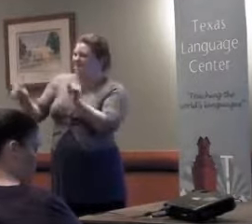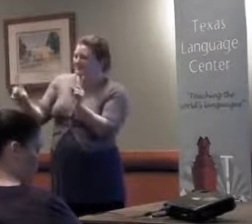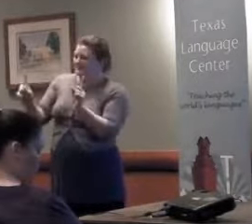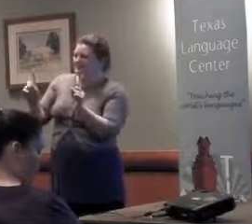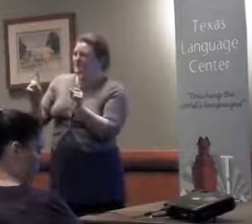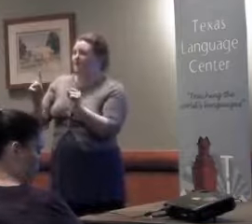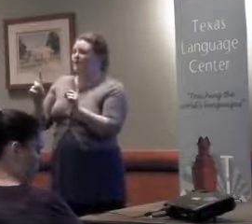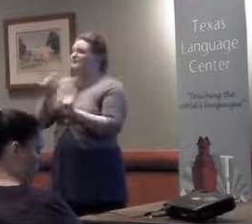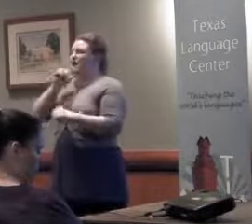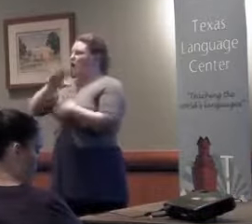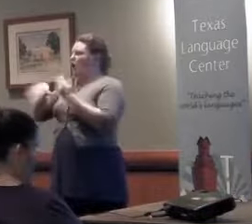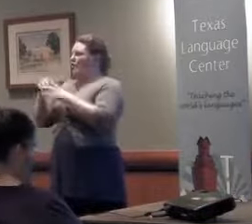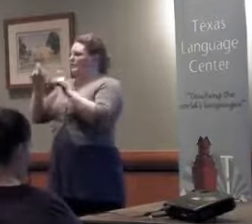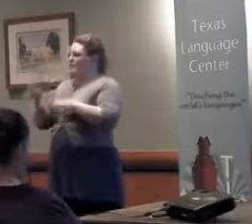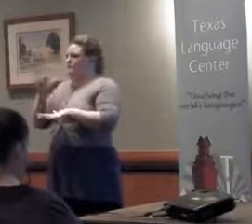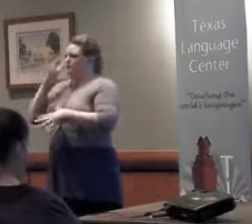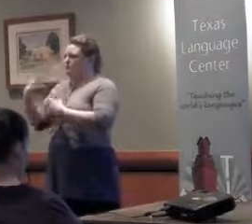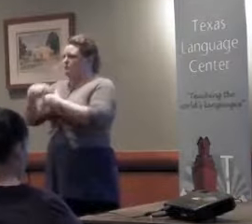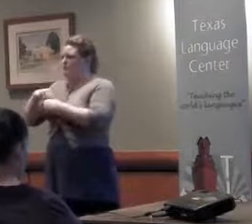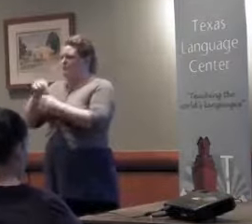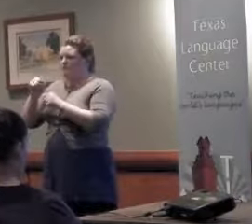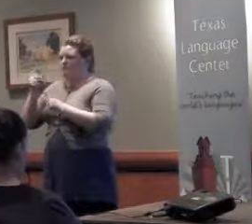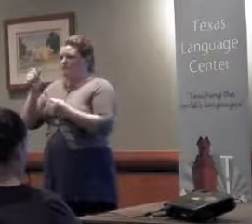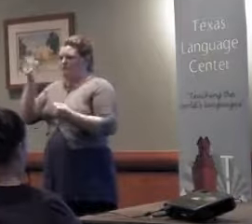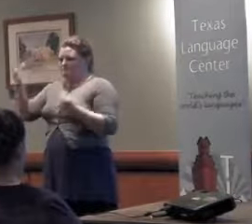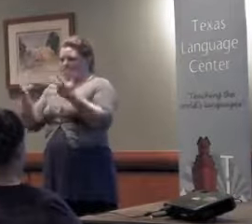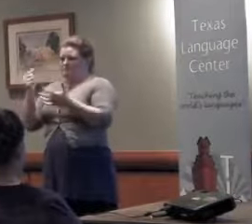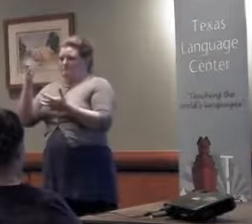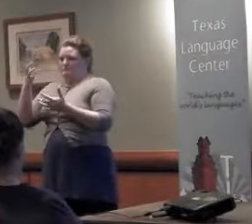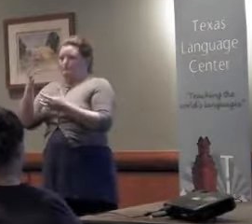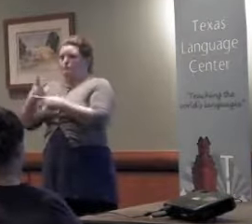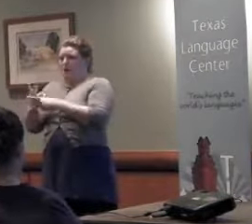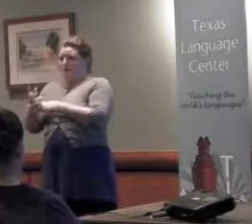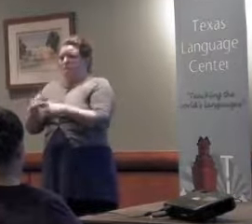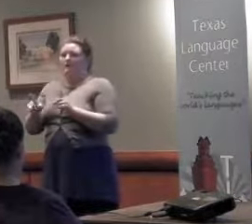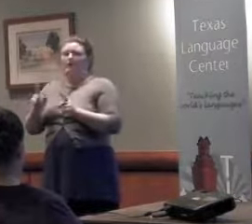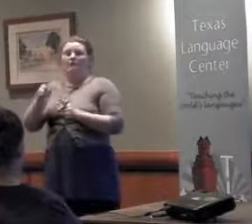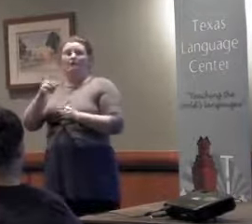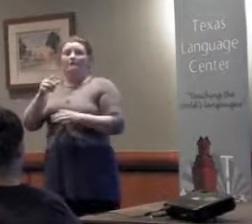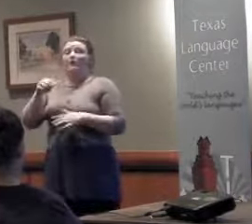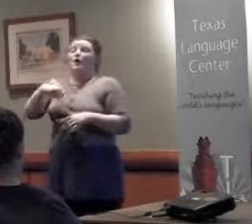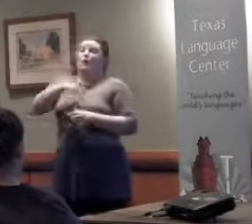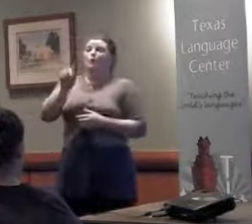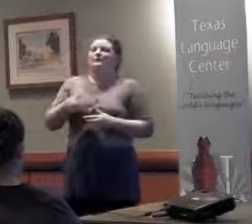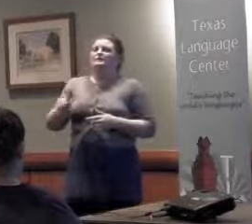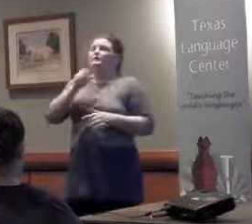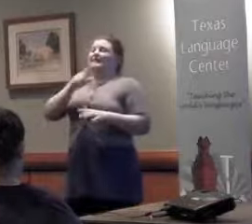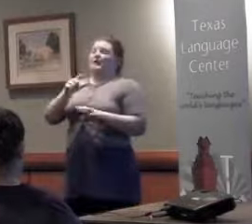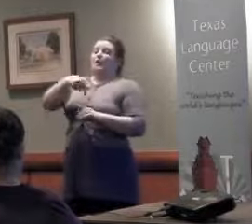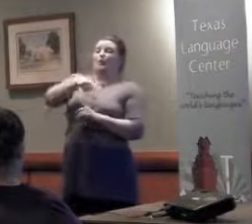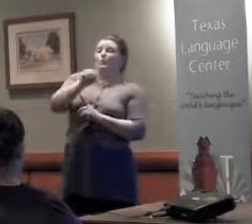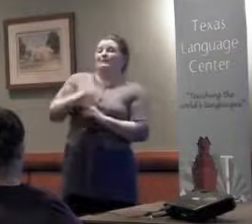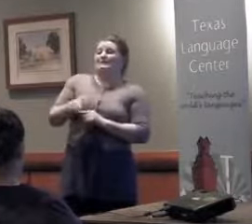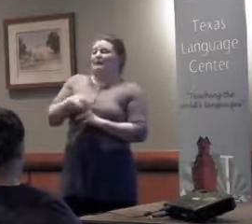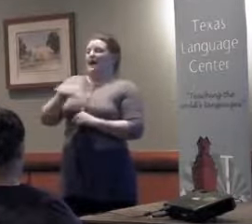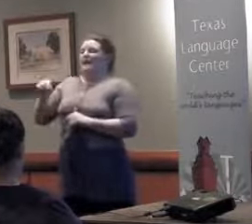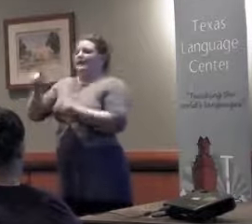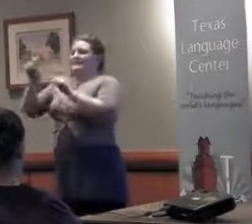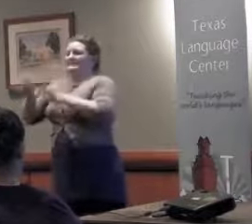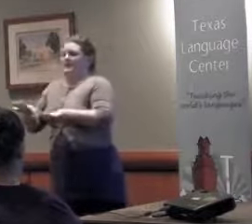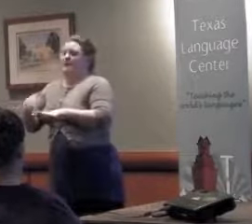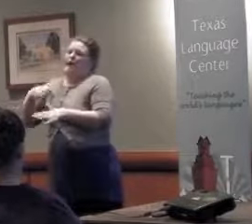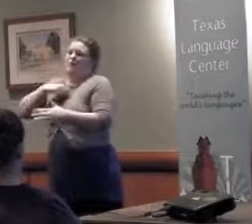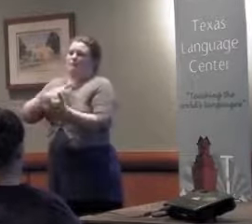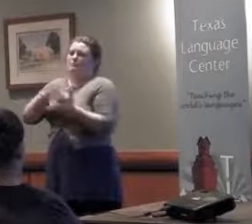exams involve production, but not the quizzes. Well, we make a distinction between quizzes and exams, at least in our